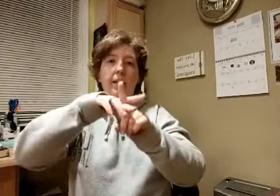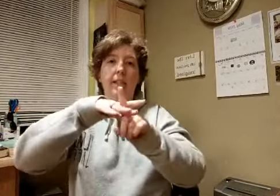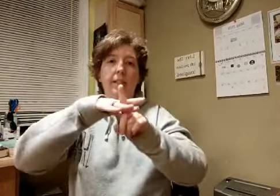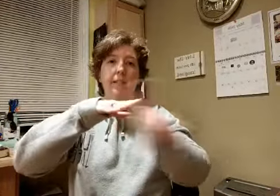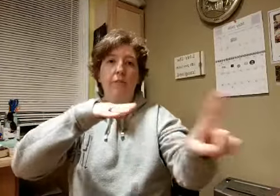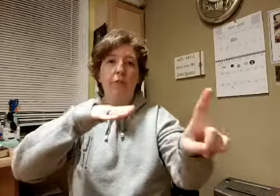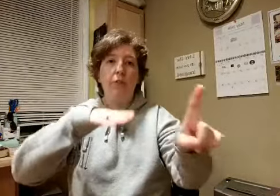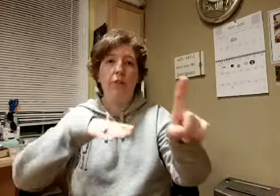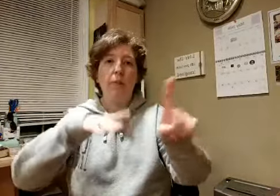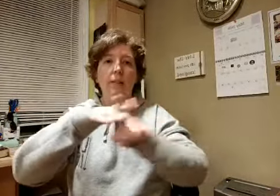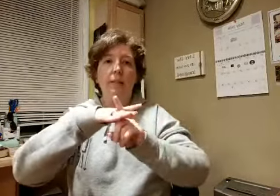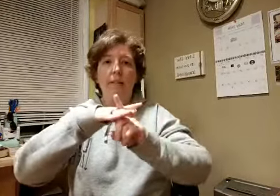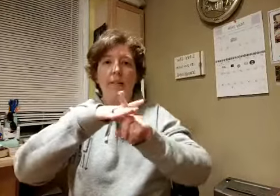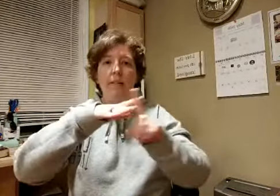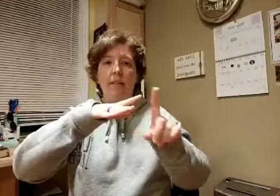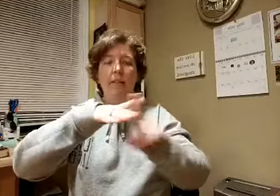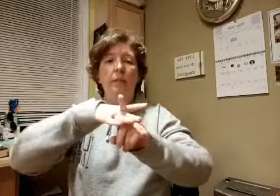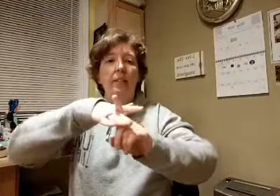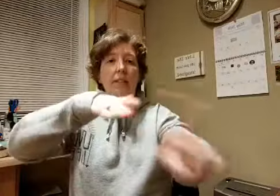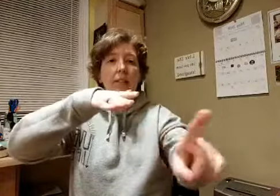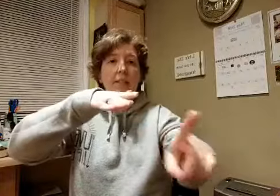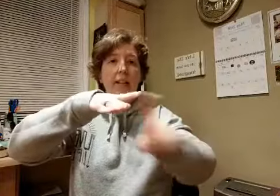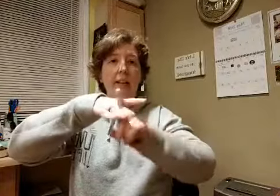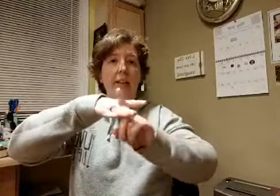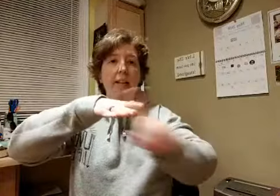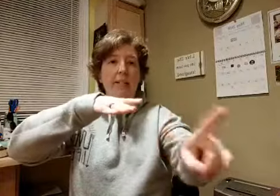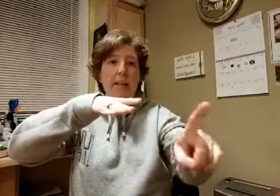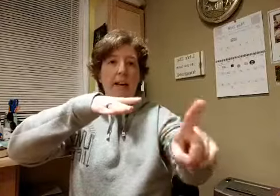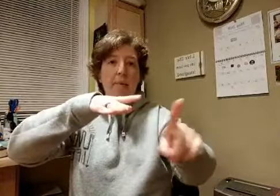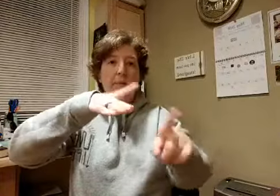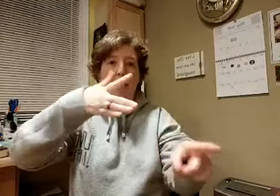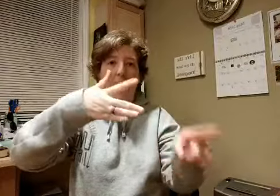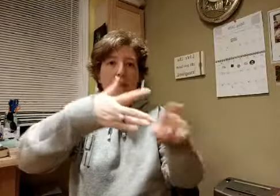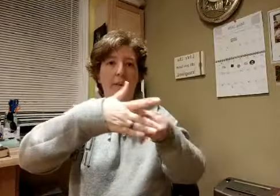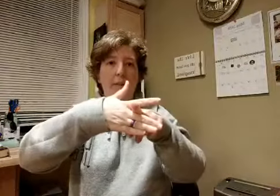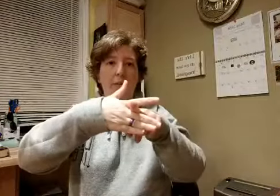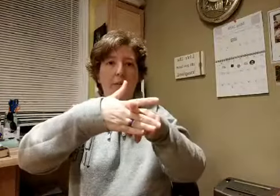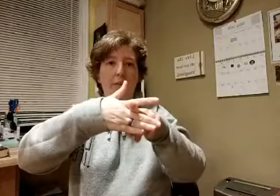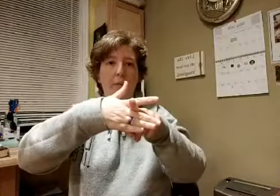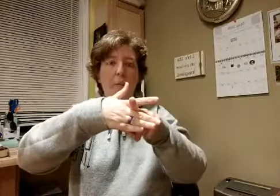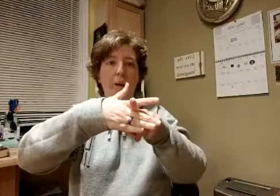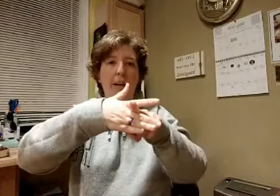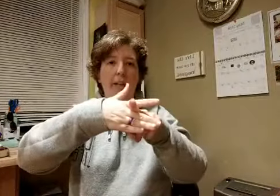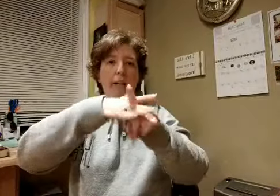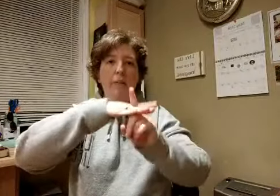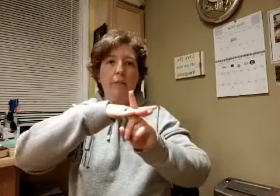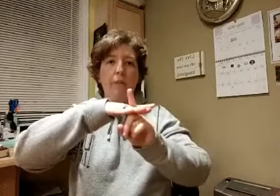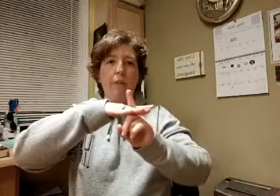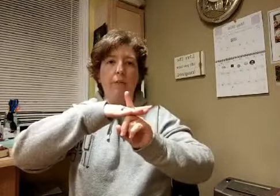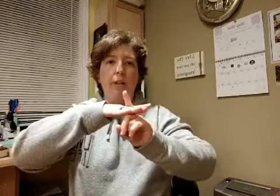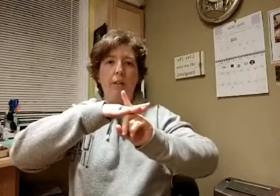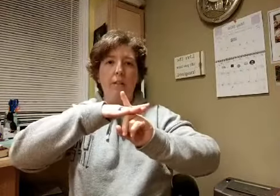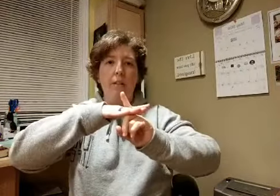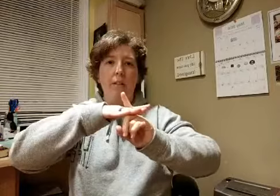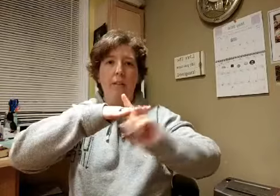the sign for sprint, so it's the sign like escape. Your one hand goes in between your fingers and